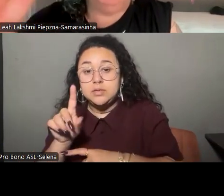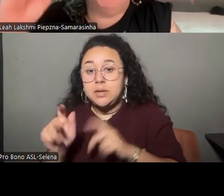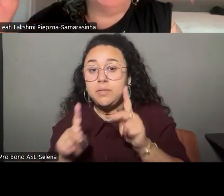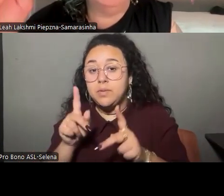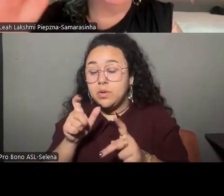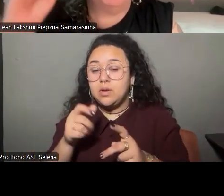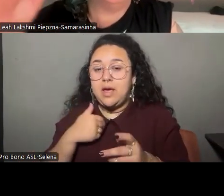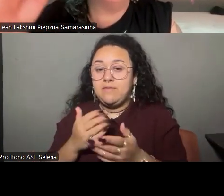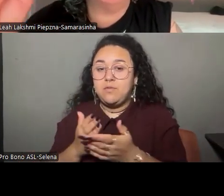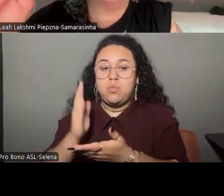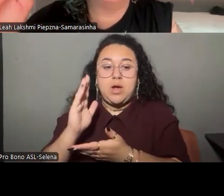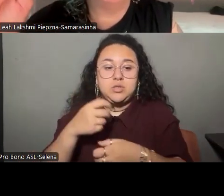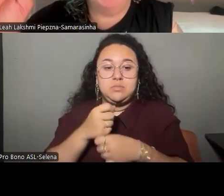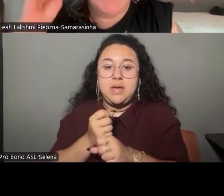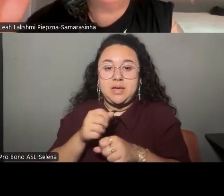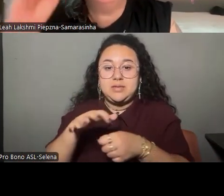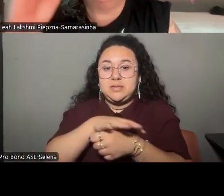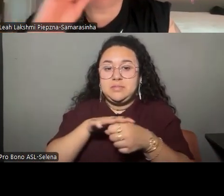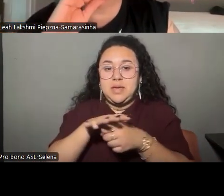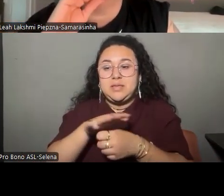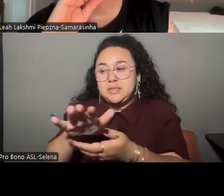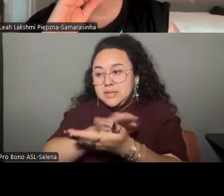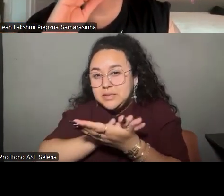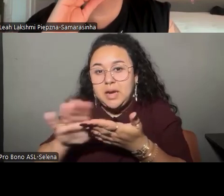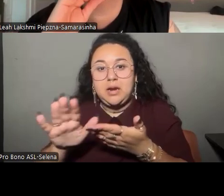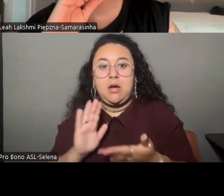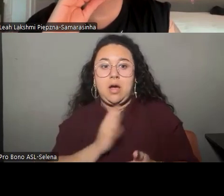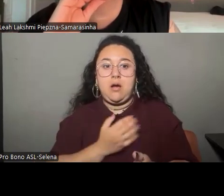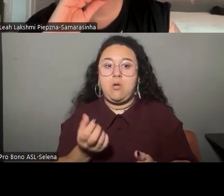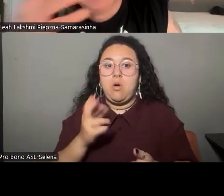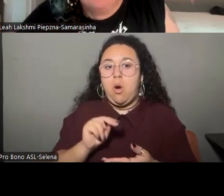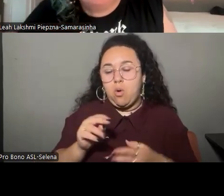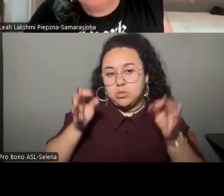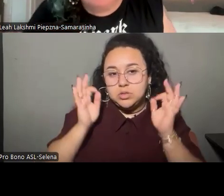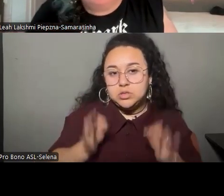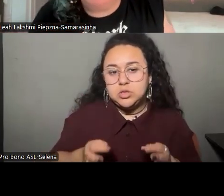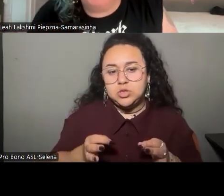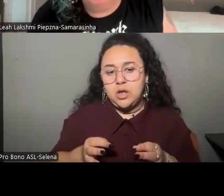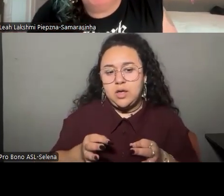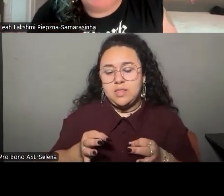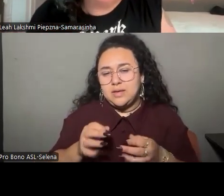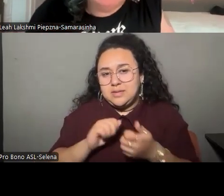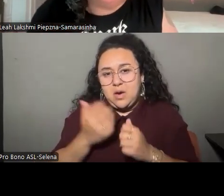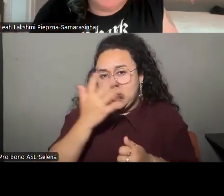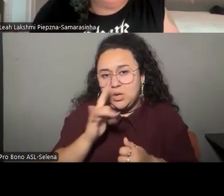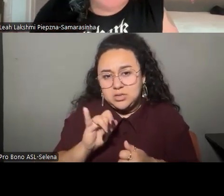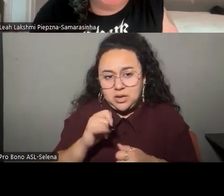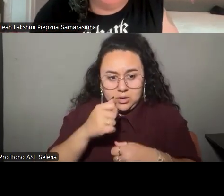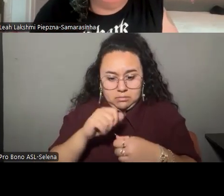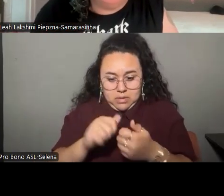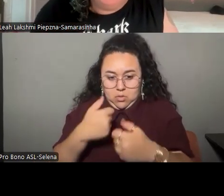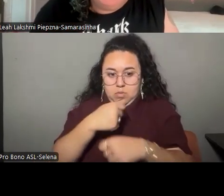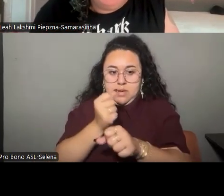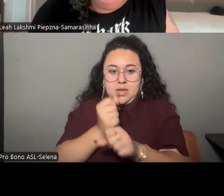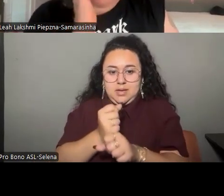it anywhere we want it to be is really important. And that includes it being an art. So yeah, it's just a table and some intention and some